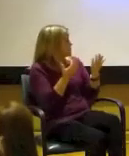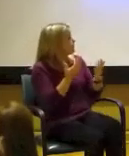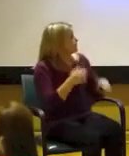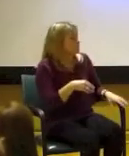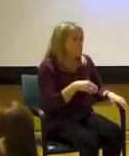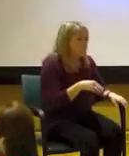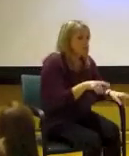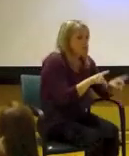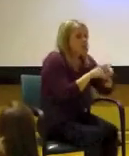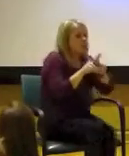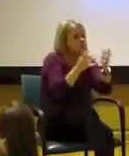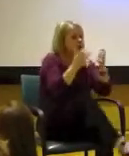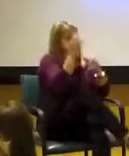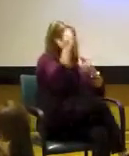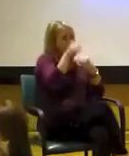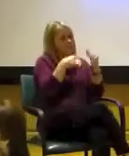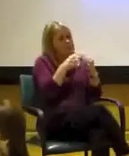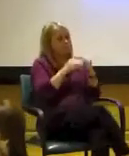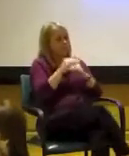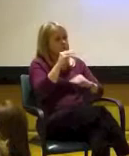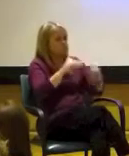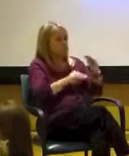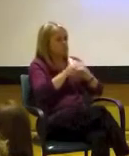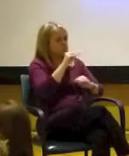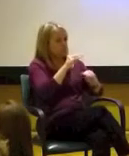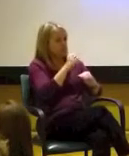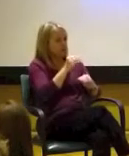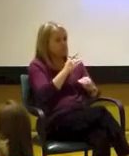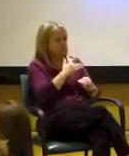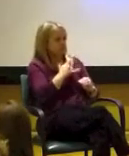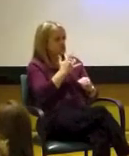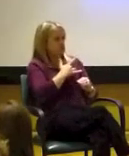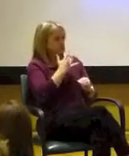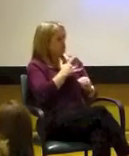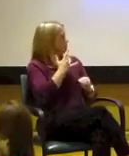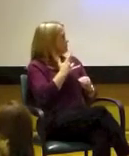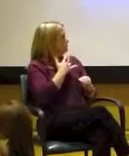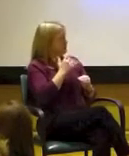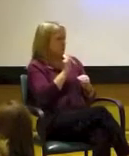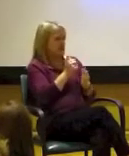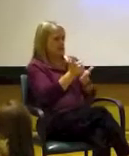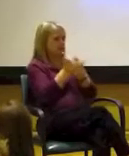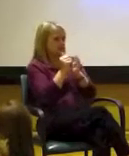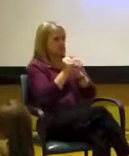Likewise, we want to know about motor and sensory function. This helps us make decisions about tethering.